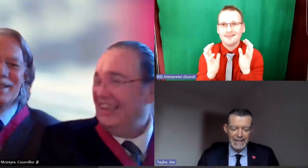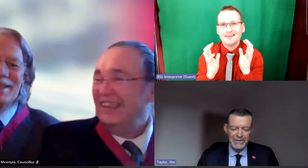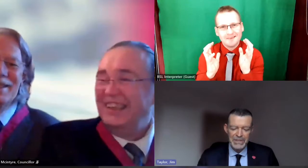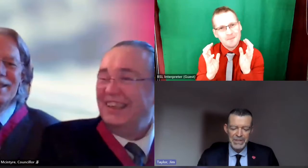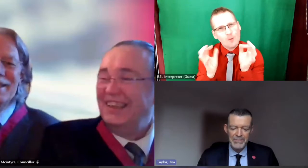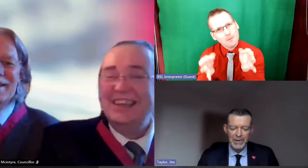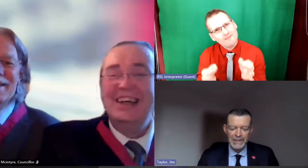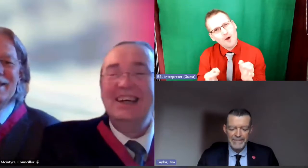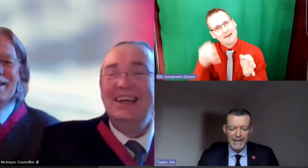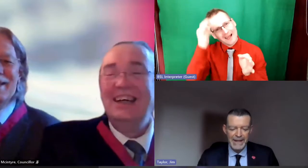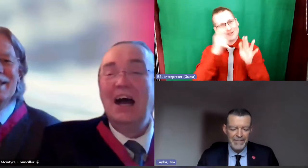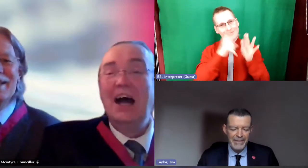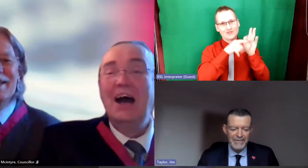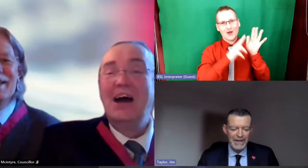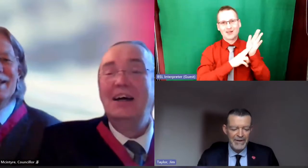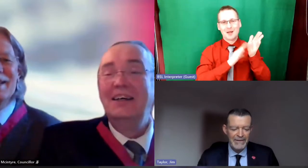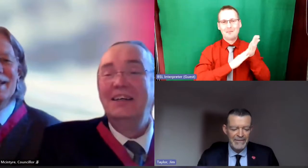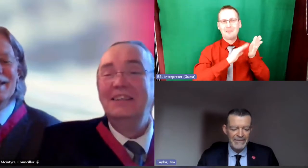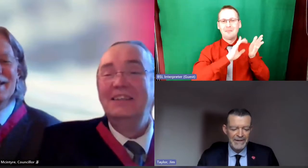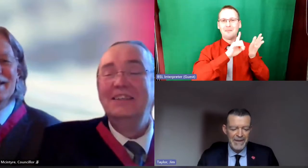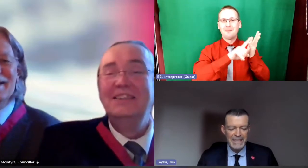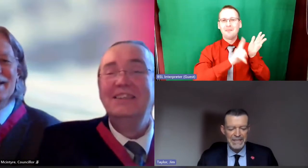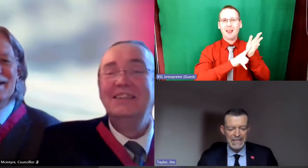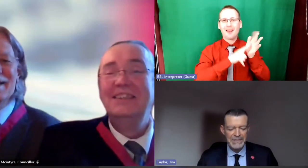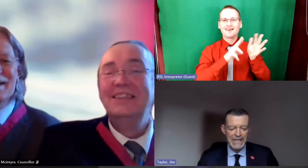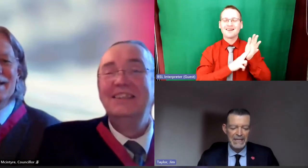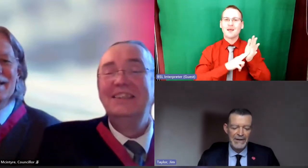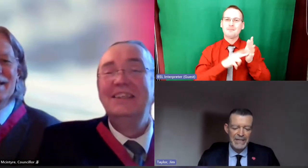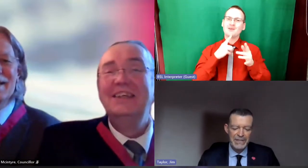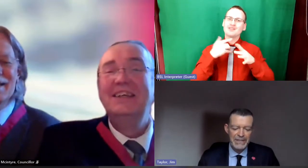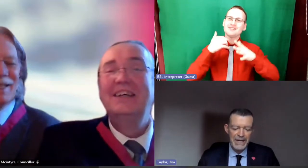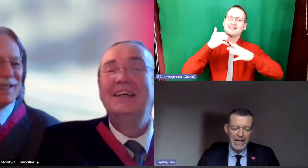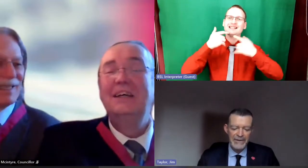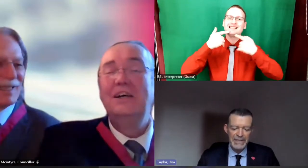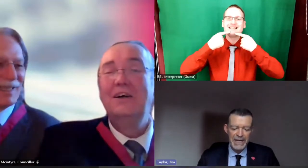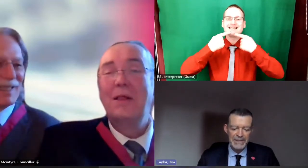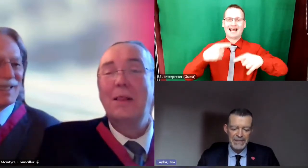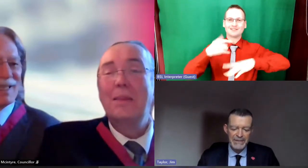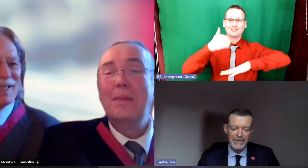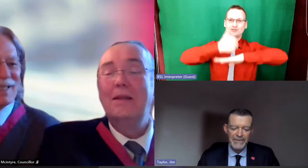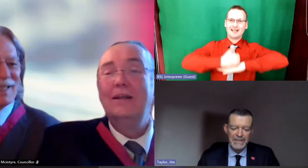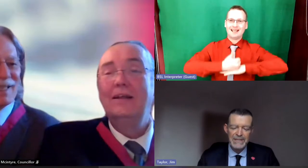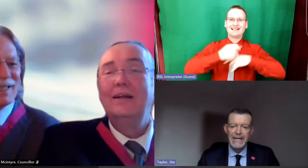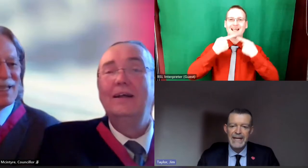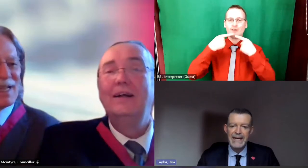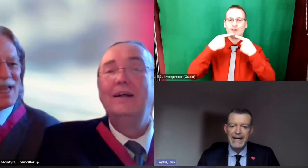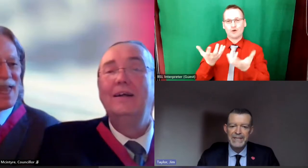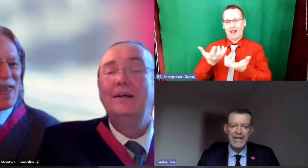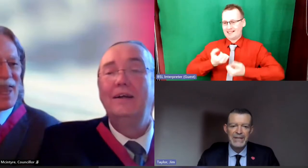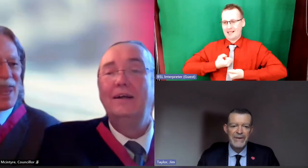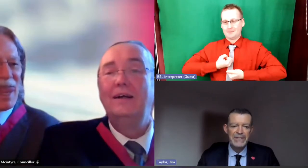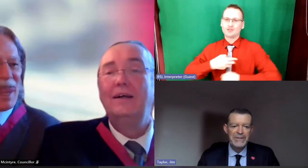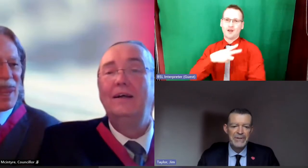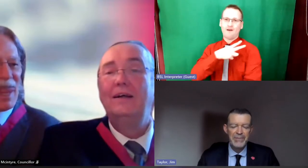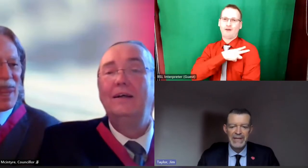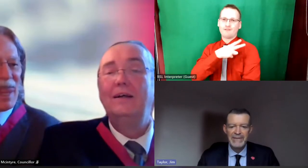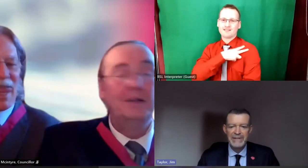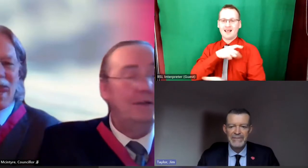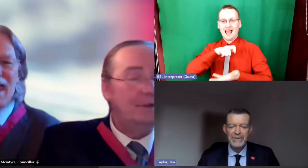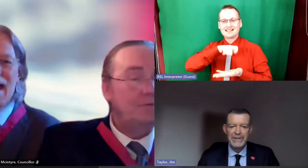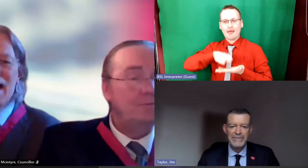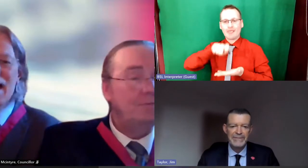formal. Councillor John Mullen, I'd be very grateful if you'd make your statutory declaration of acceptance of office and sign the register,